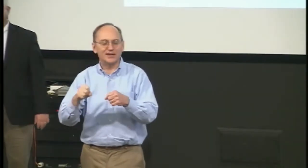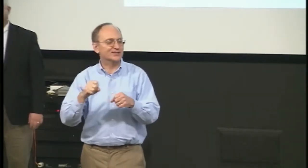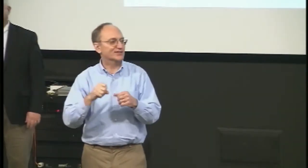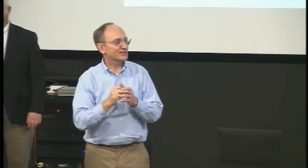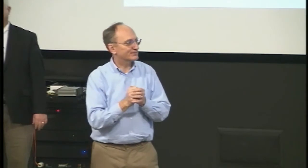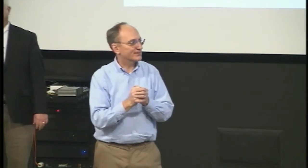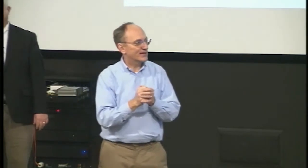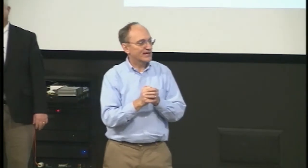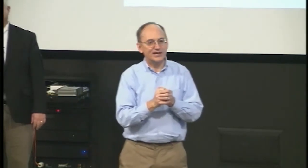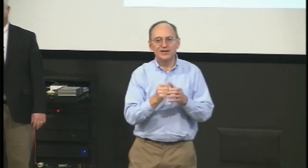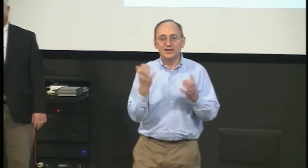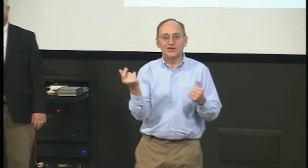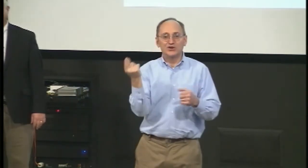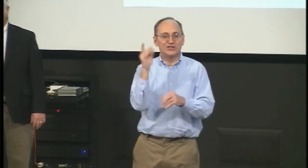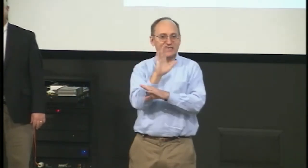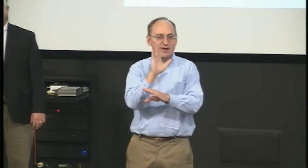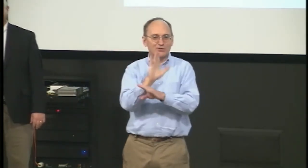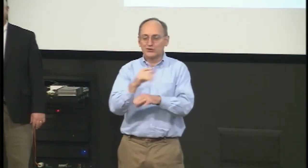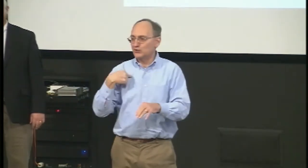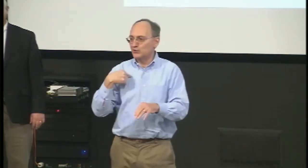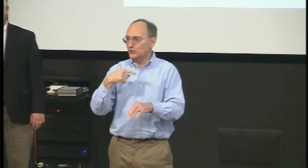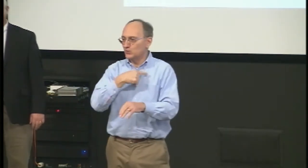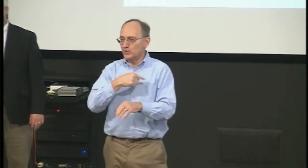of the spring semester.